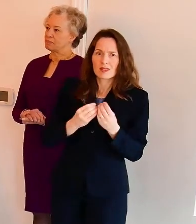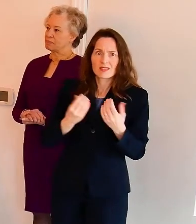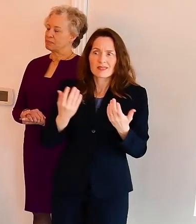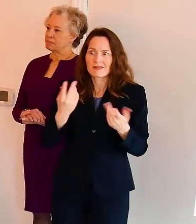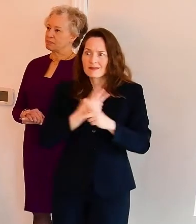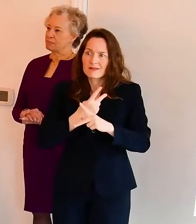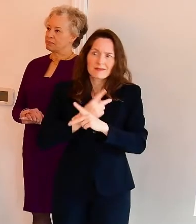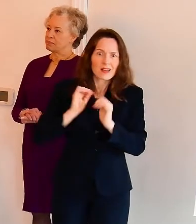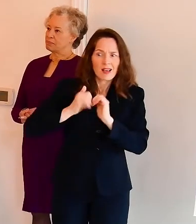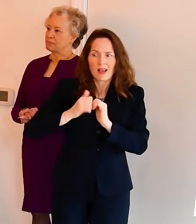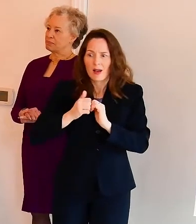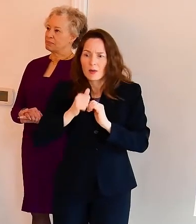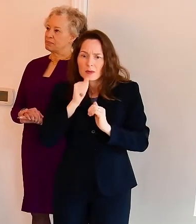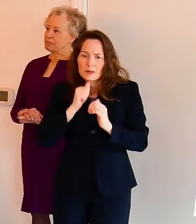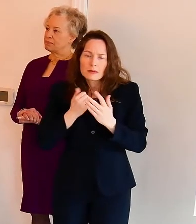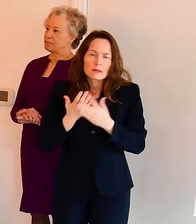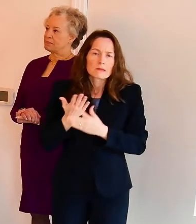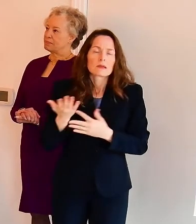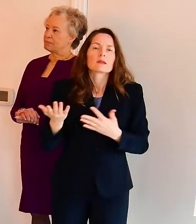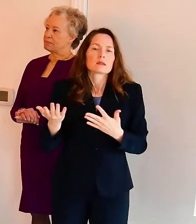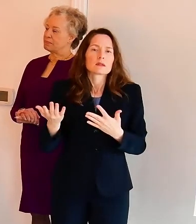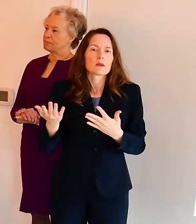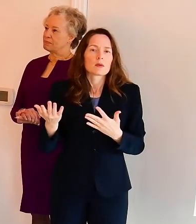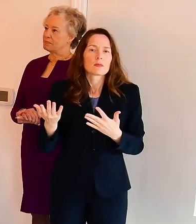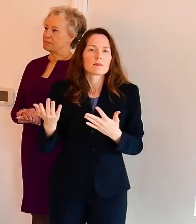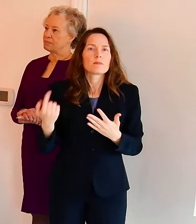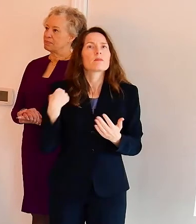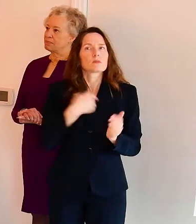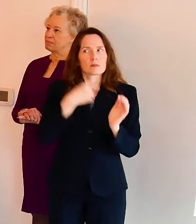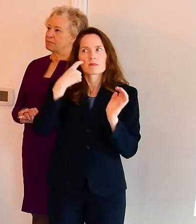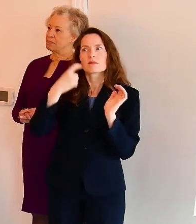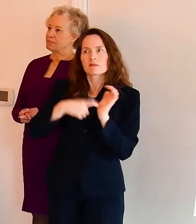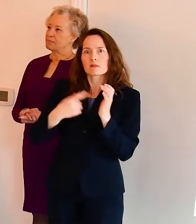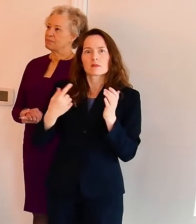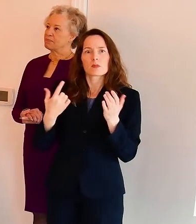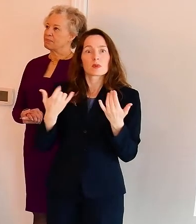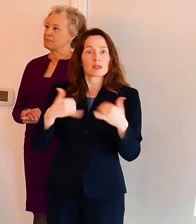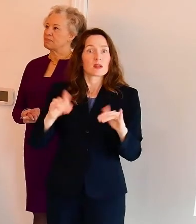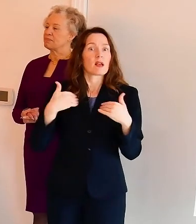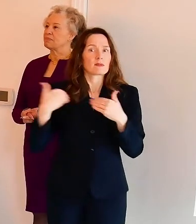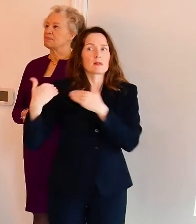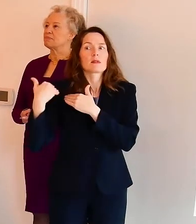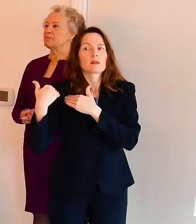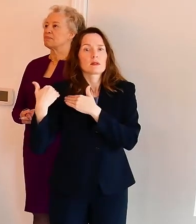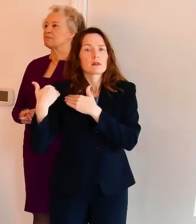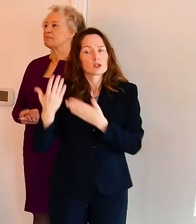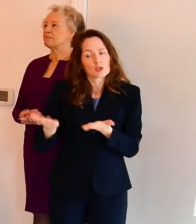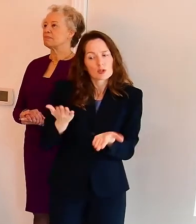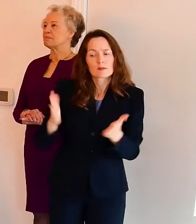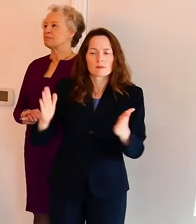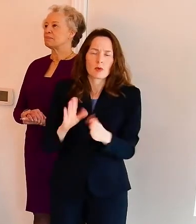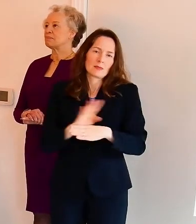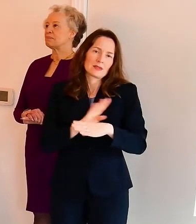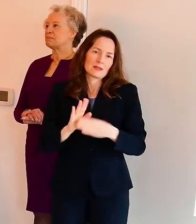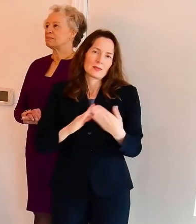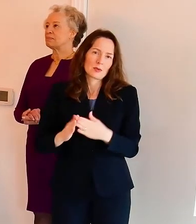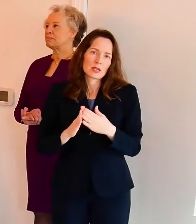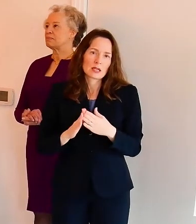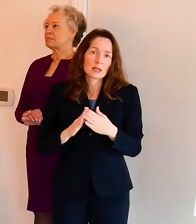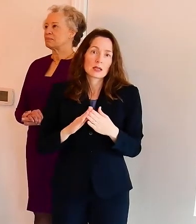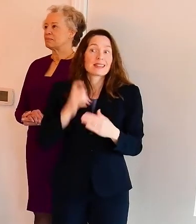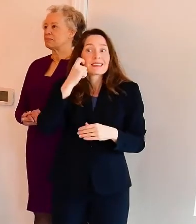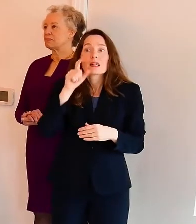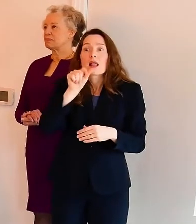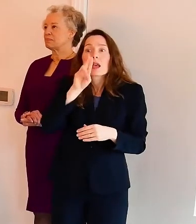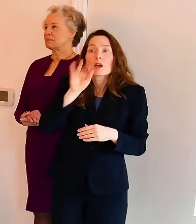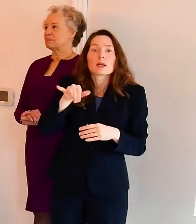time, recognizing that we still have an obligation to serve our small business community. Larry referenced the 80% of